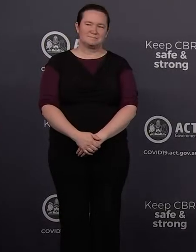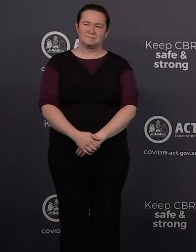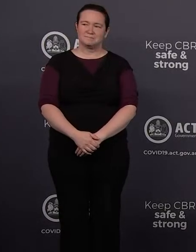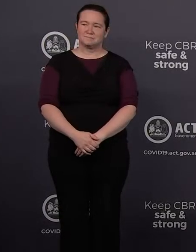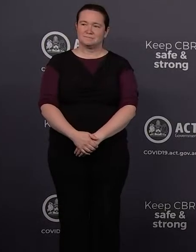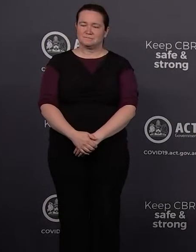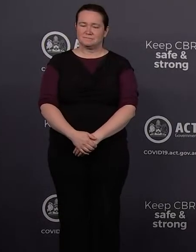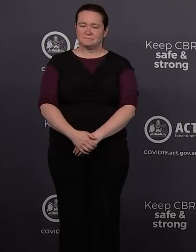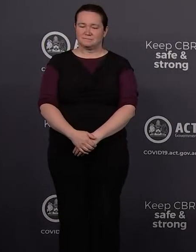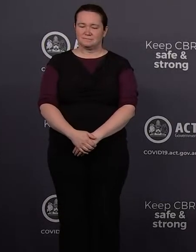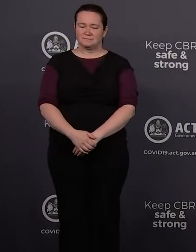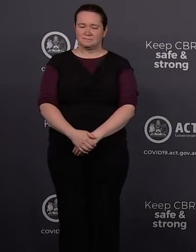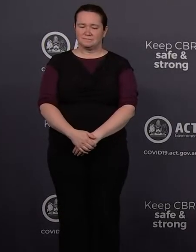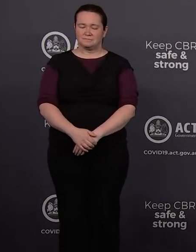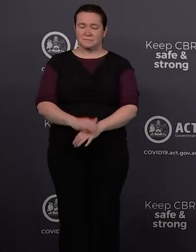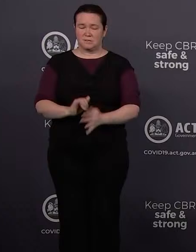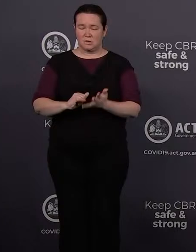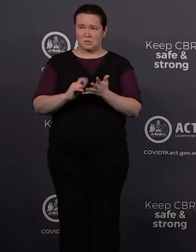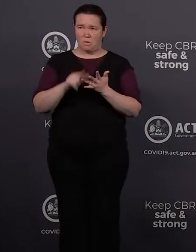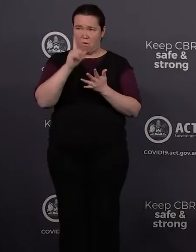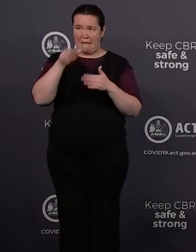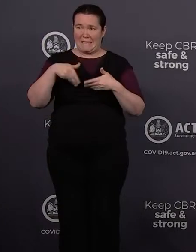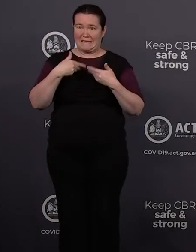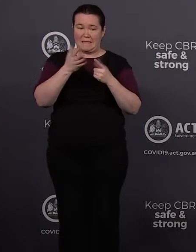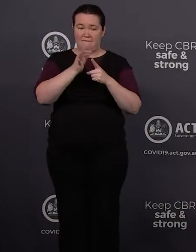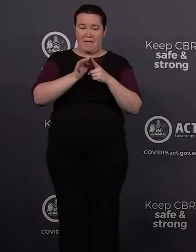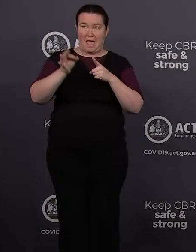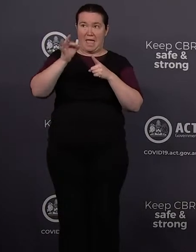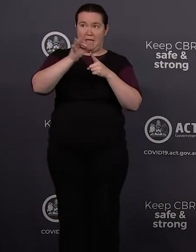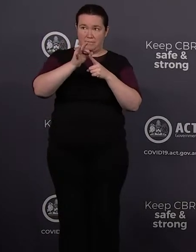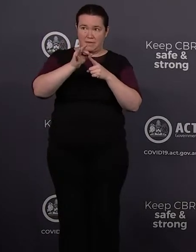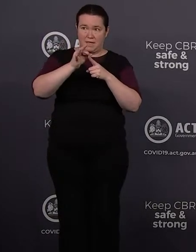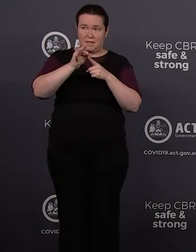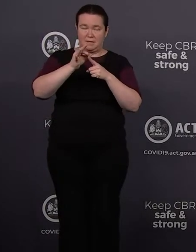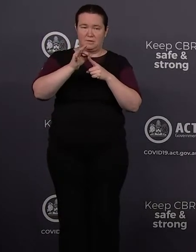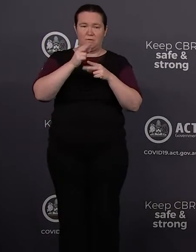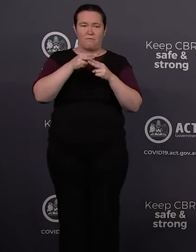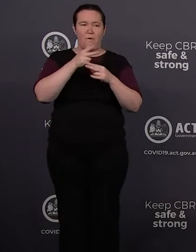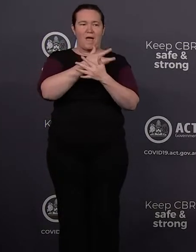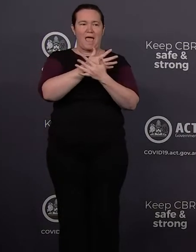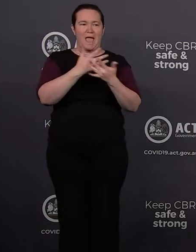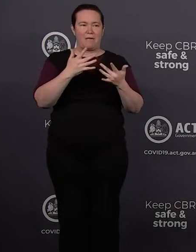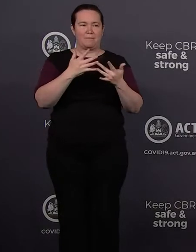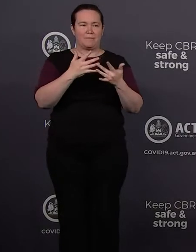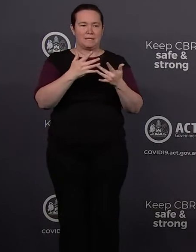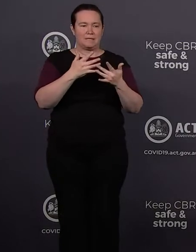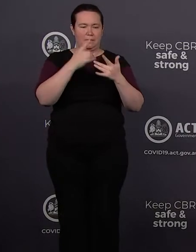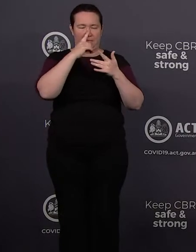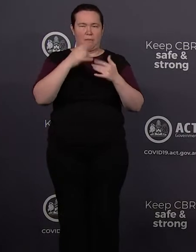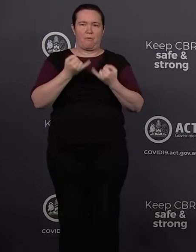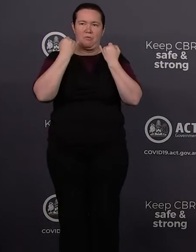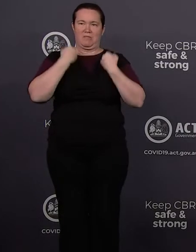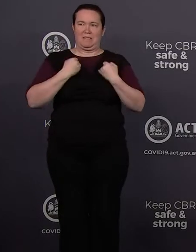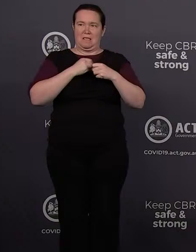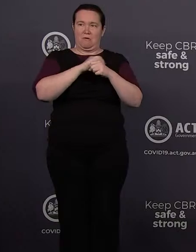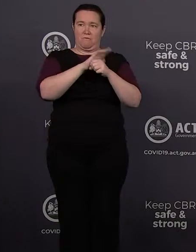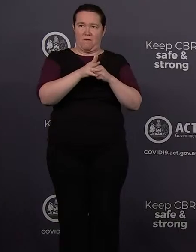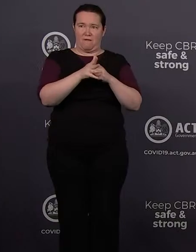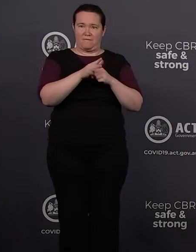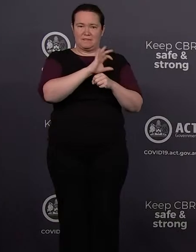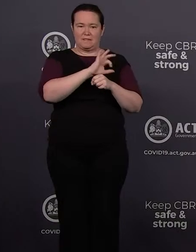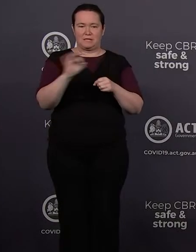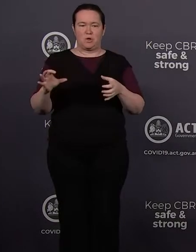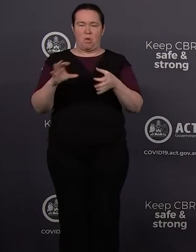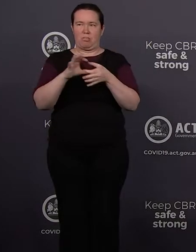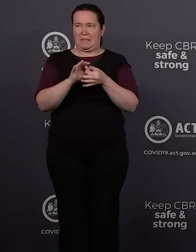Chief Health Officer, are you able to provide an update on the total number of unlinked cases in the outbreak so far and how those investigations are